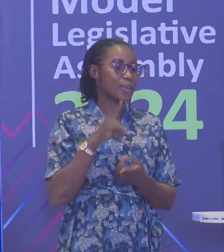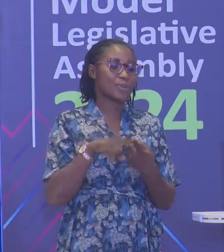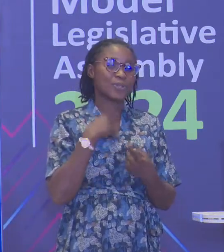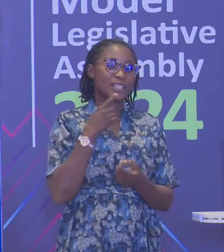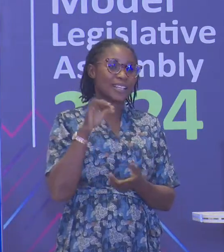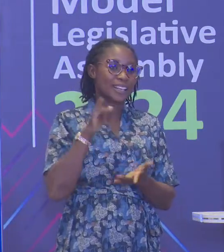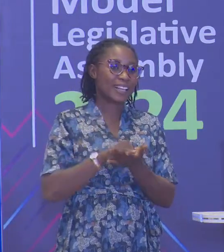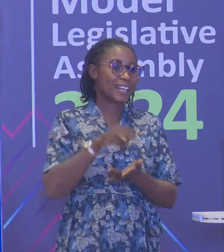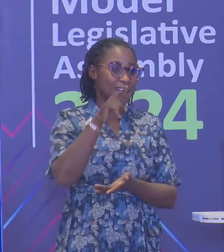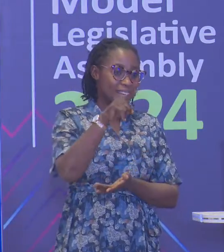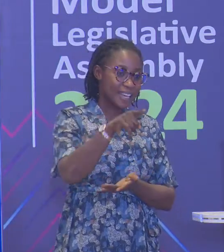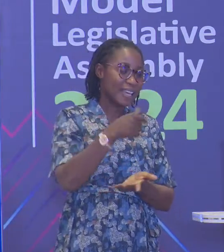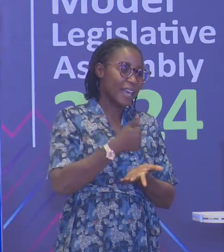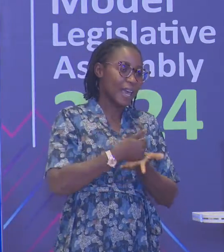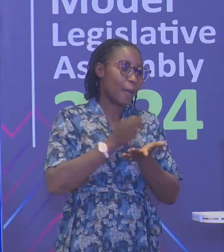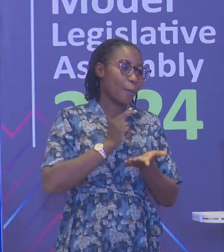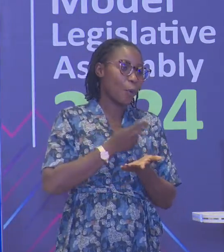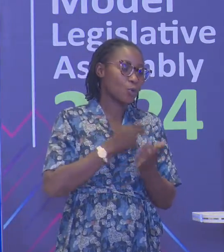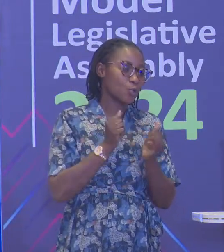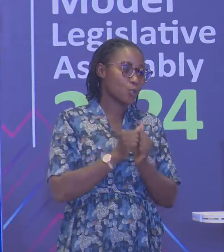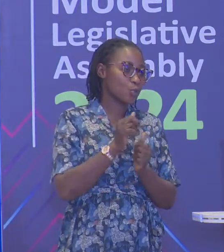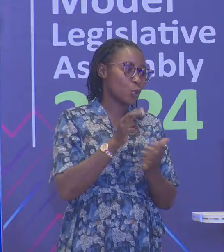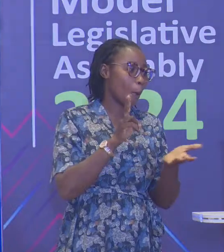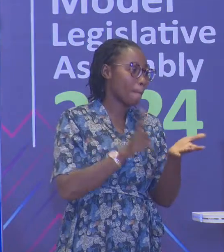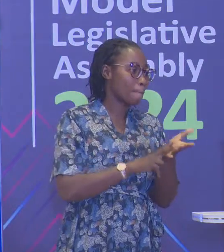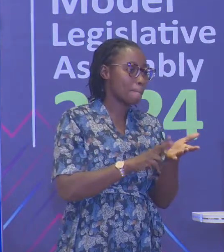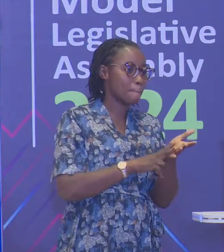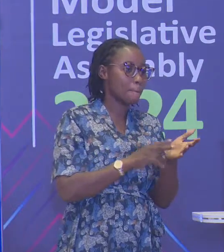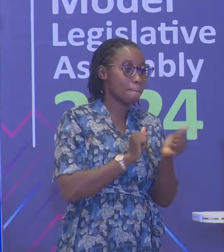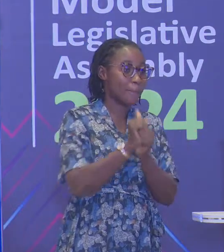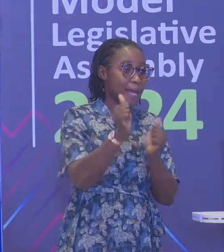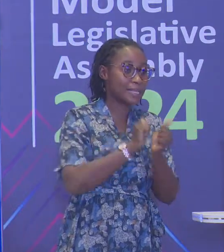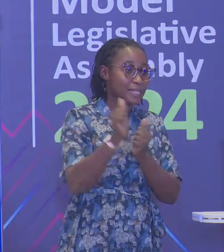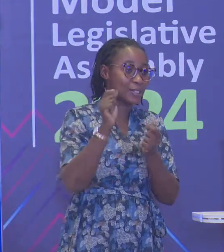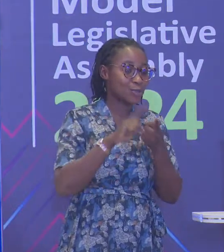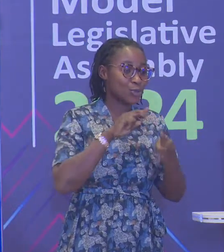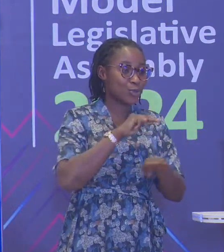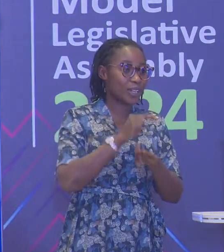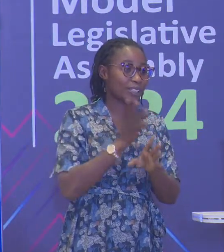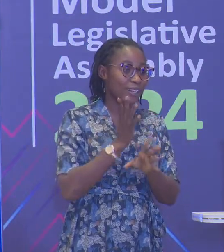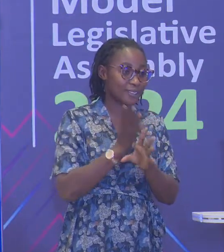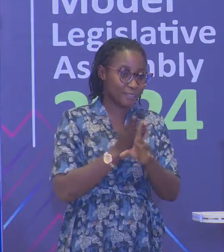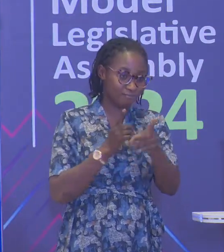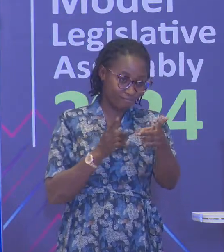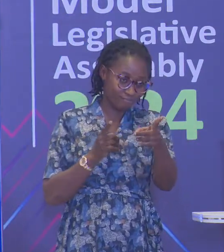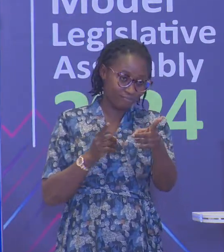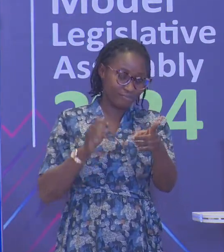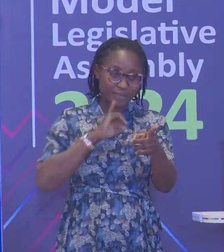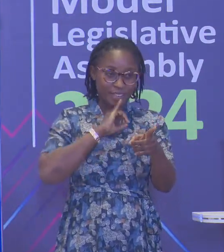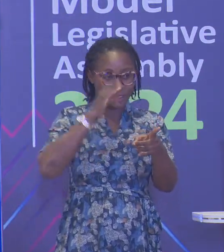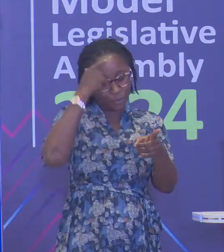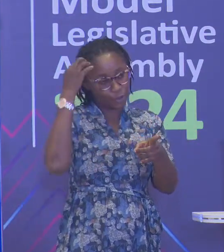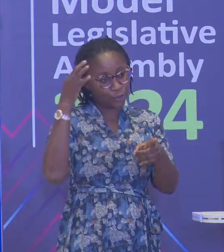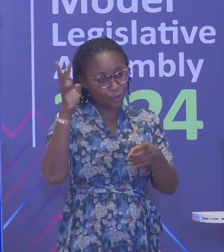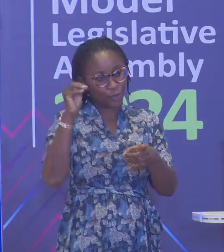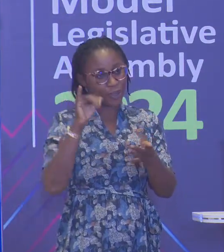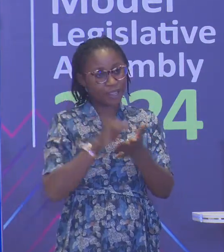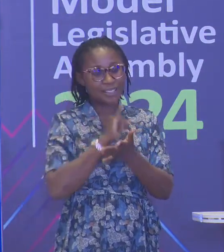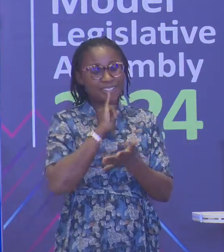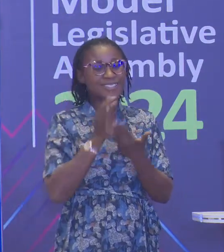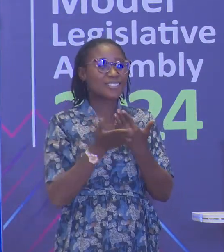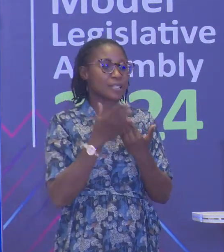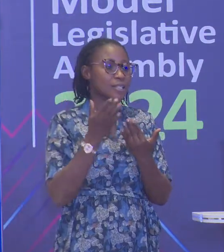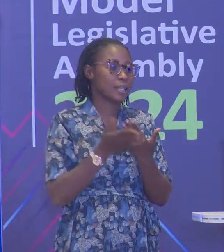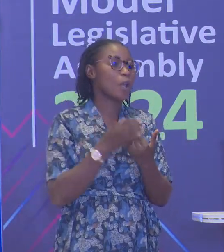with your passes to the National Assembly. It's because of him that it has been easy all these years, and we really